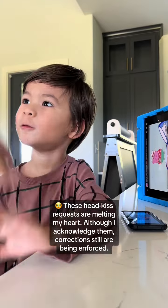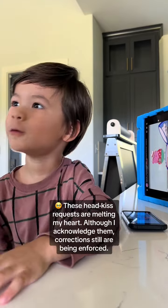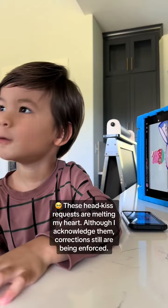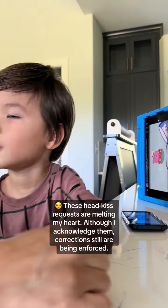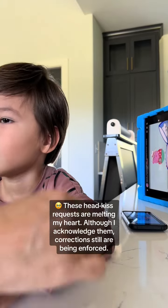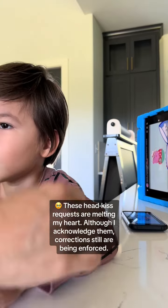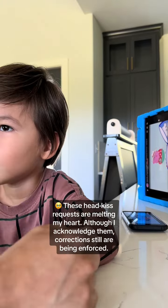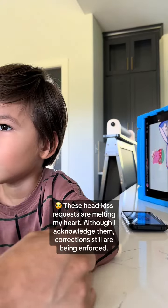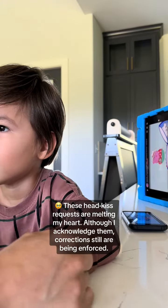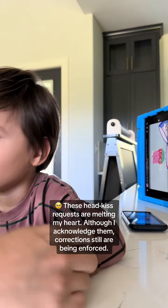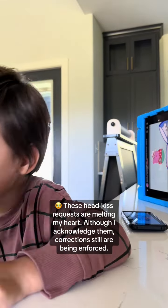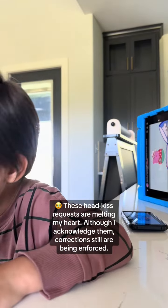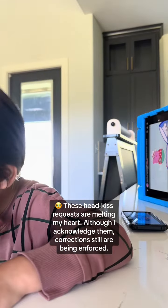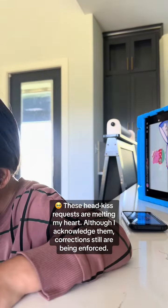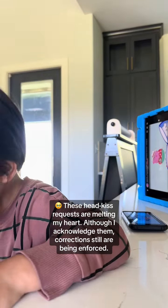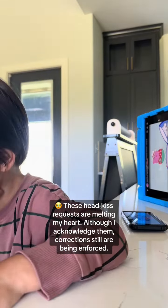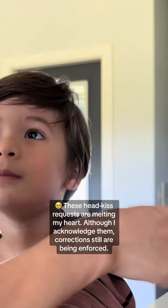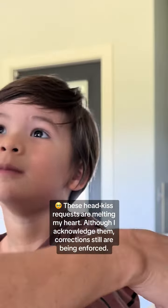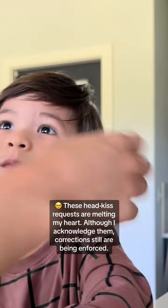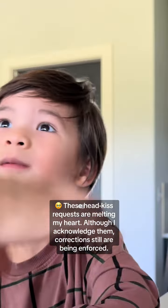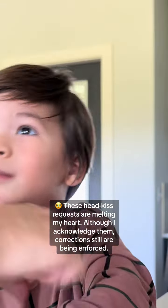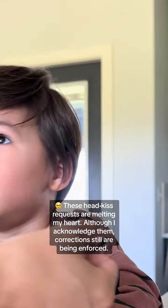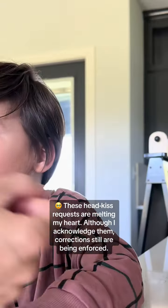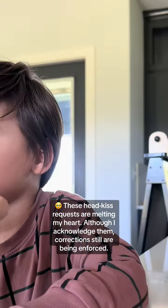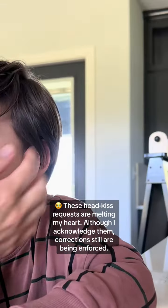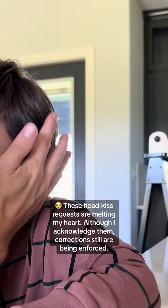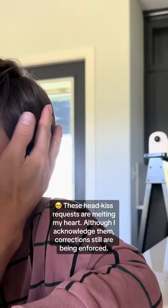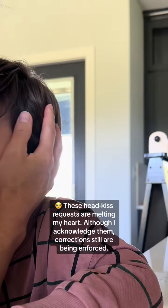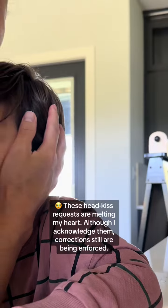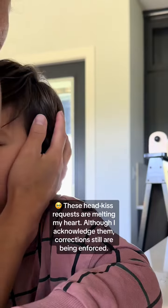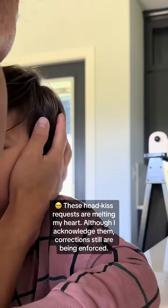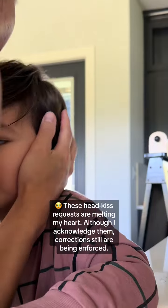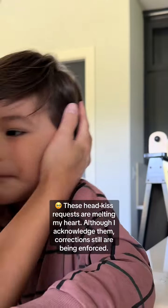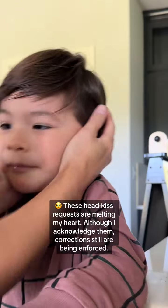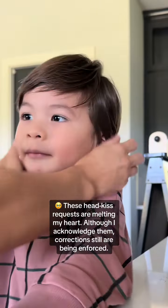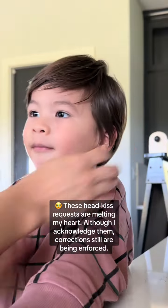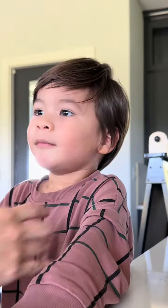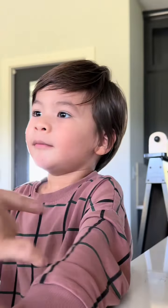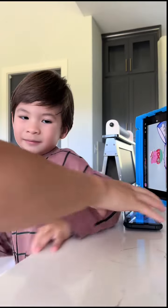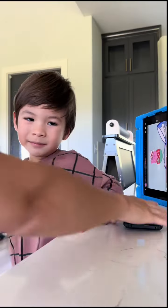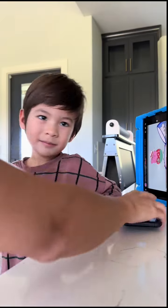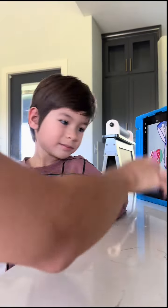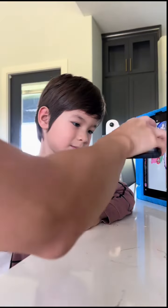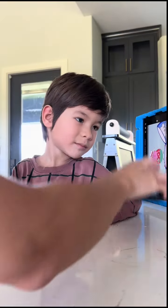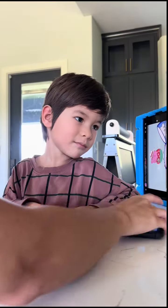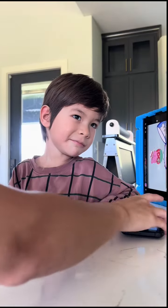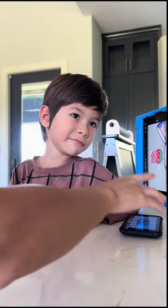when you slam it, okay? This one is gonna break. I love you. This one? Like